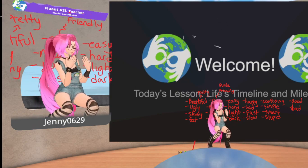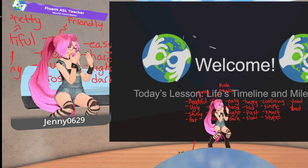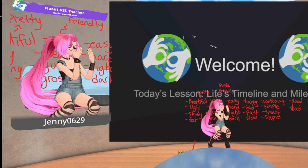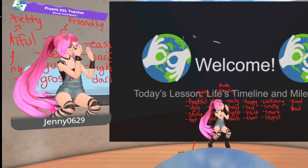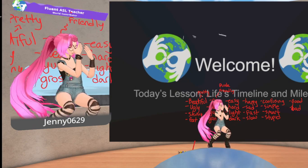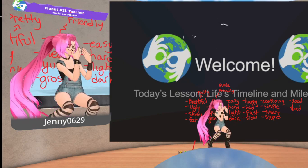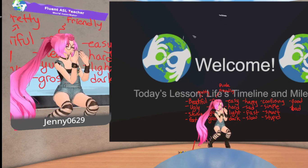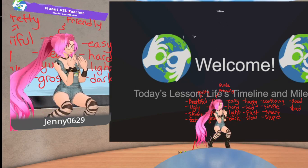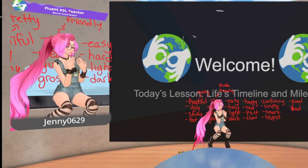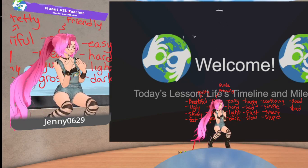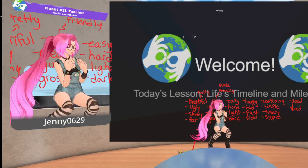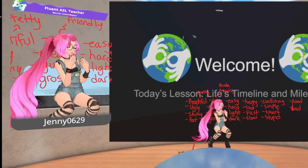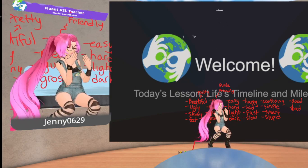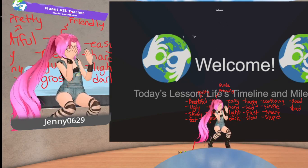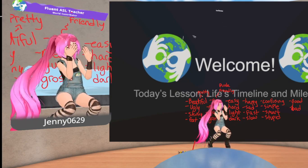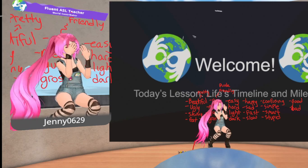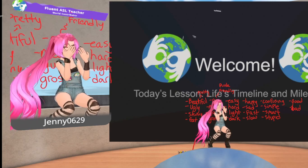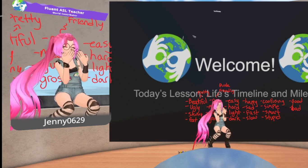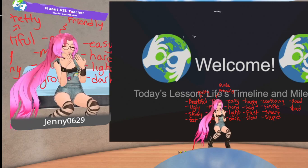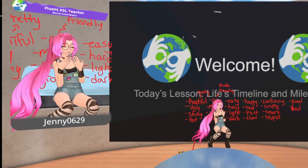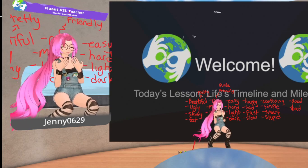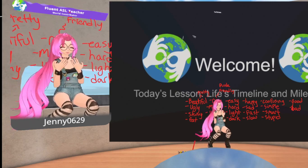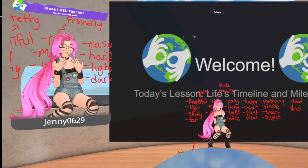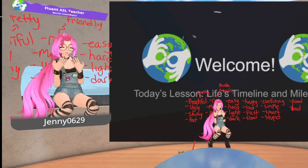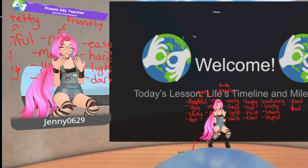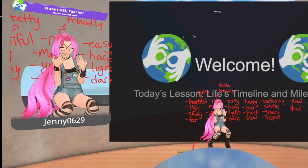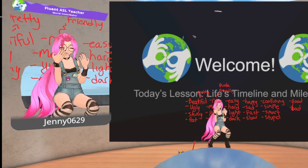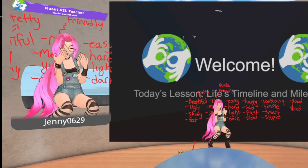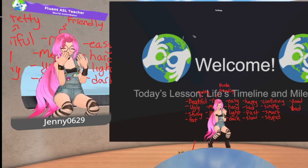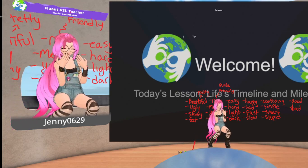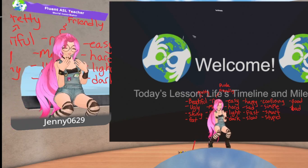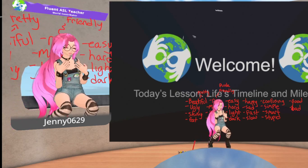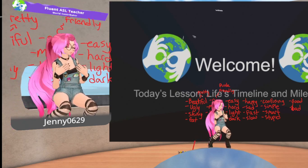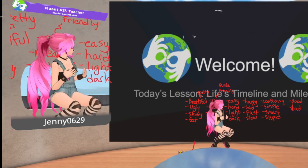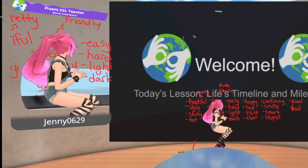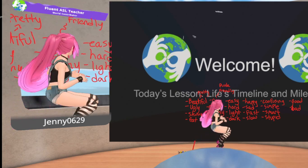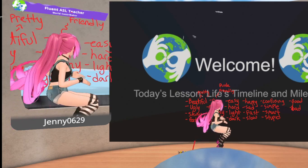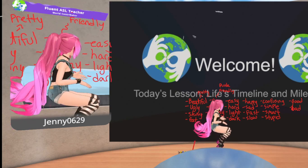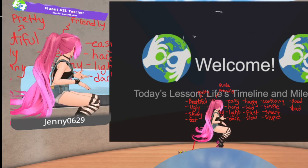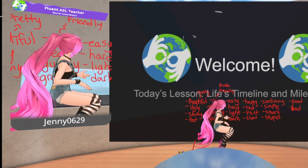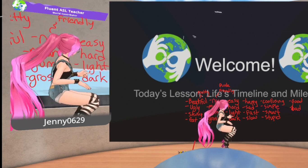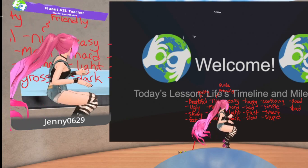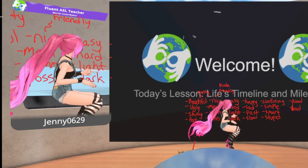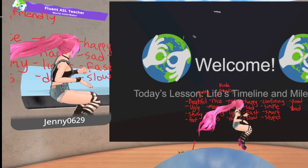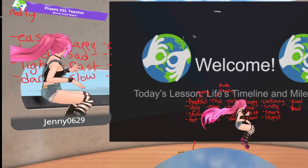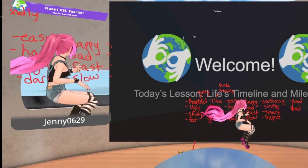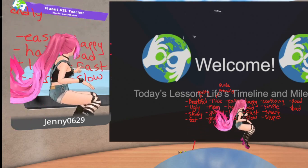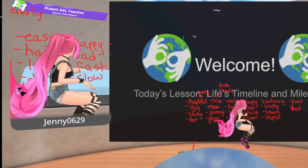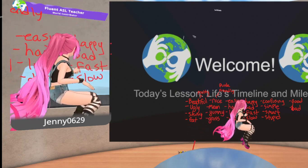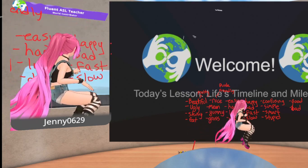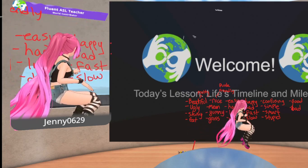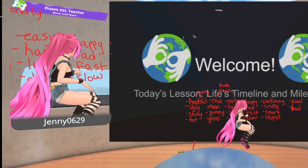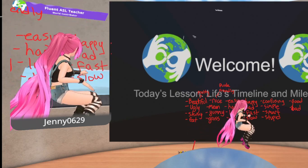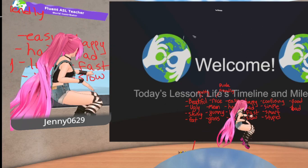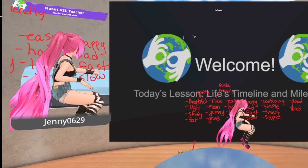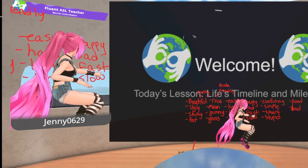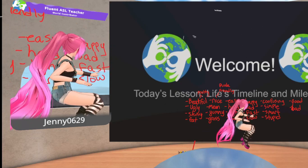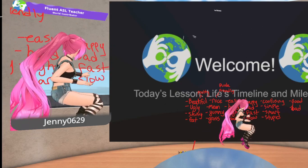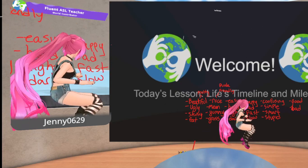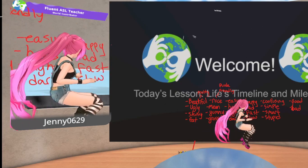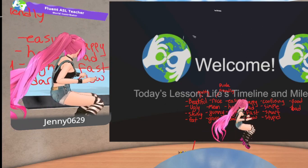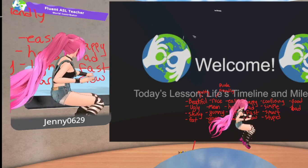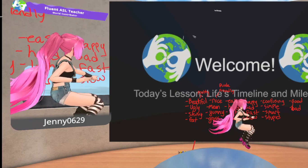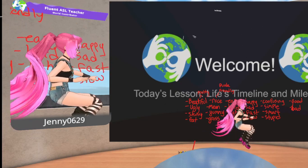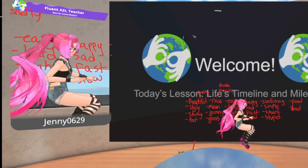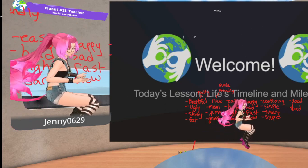tears flowing down. It's so sad, so sad. Yes. So brooding.